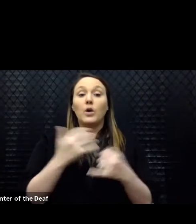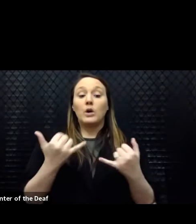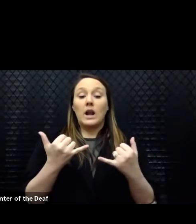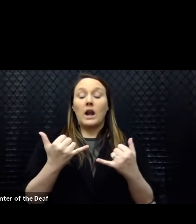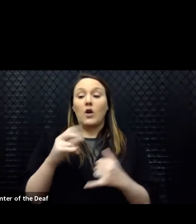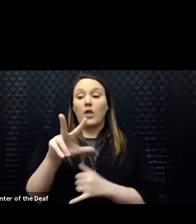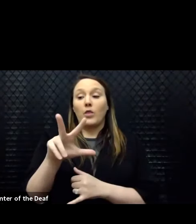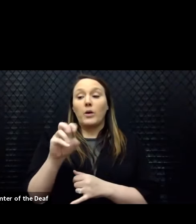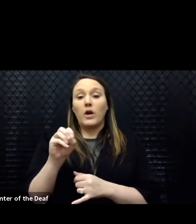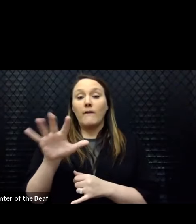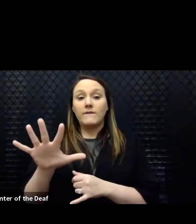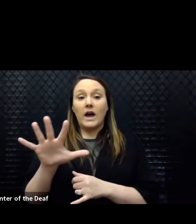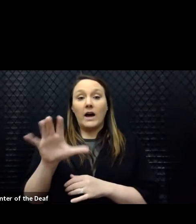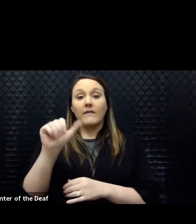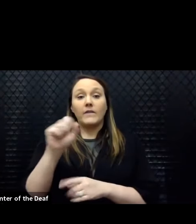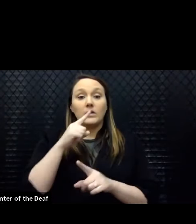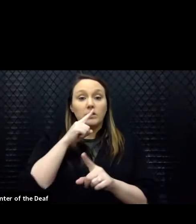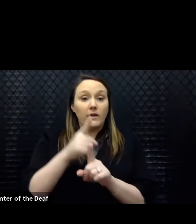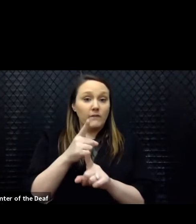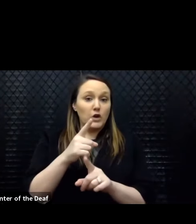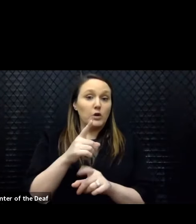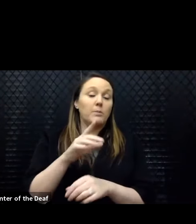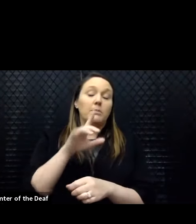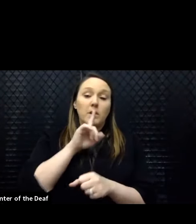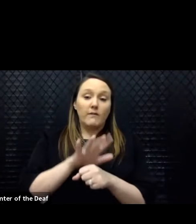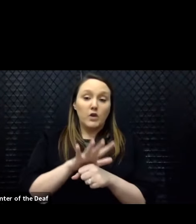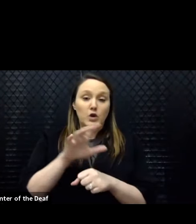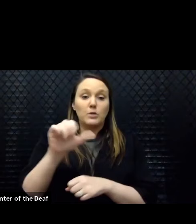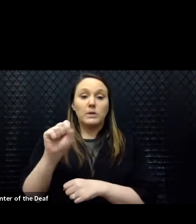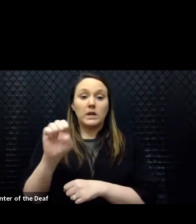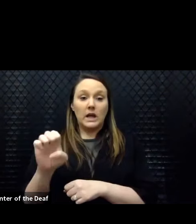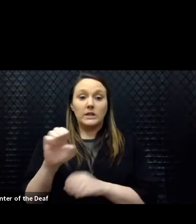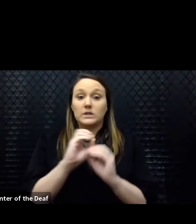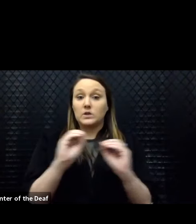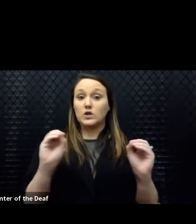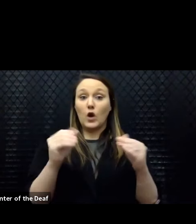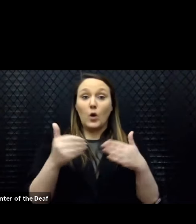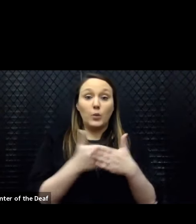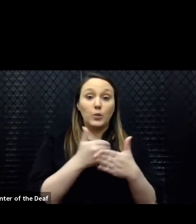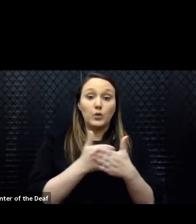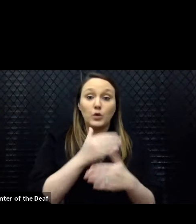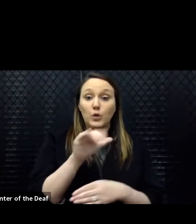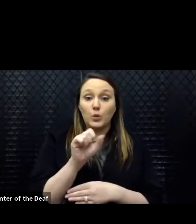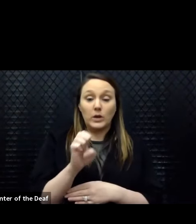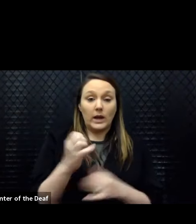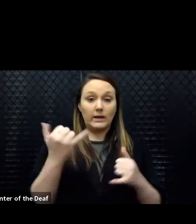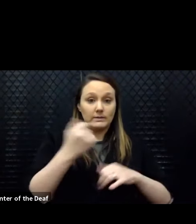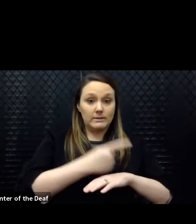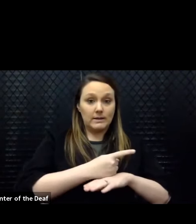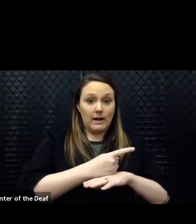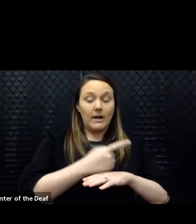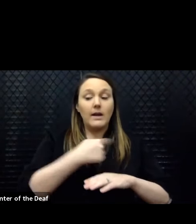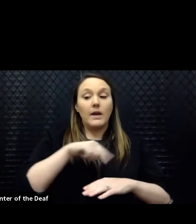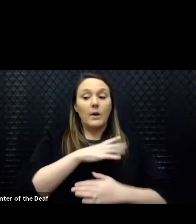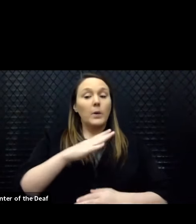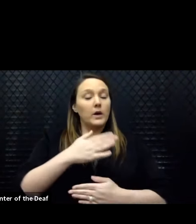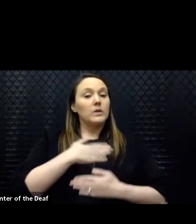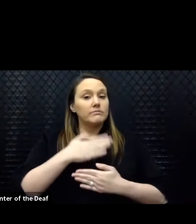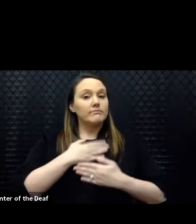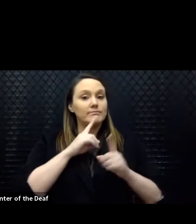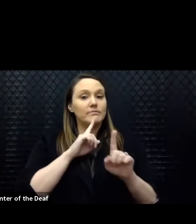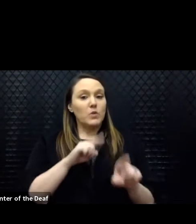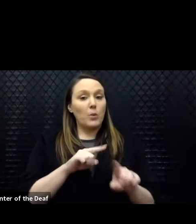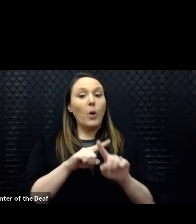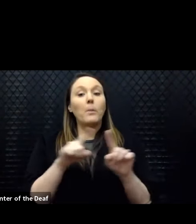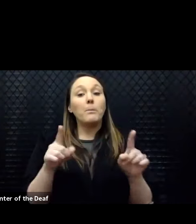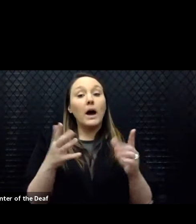of COVID-19 in Knox County. We have no new cases today. While we are very, very pleased to report this, we